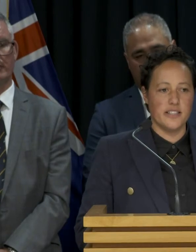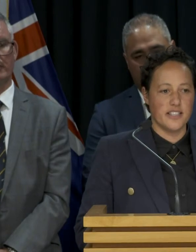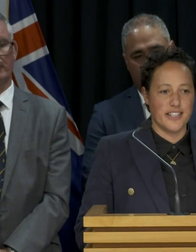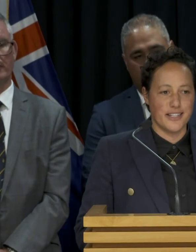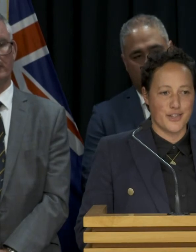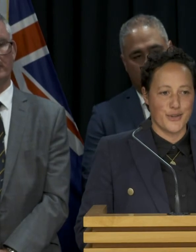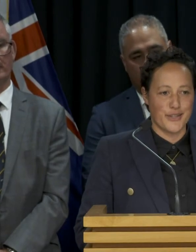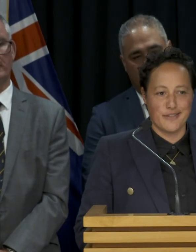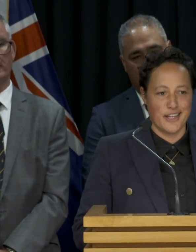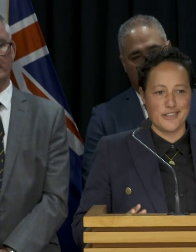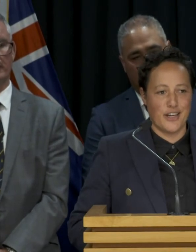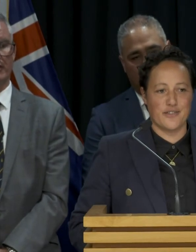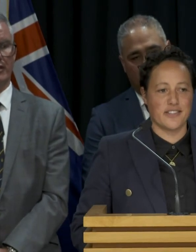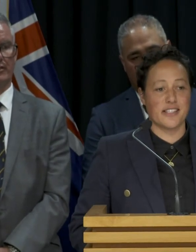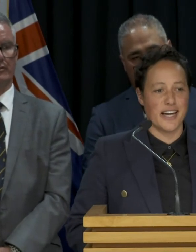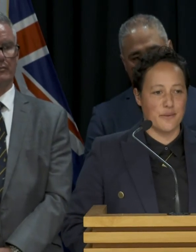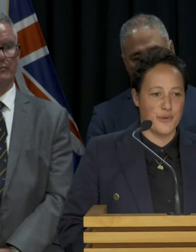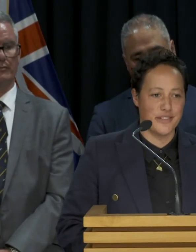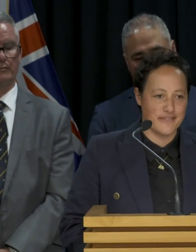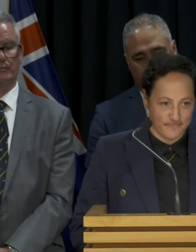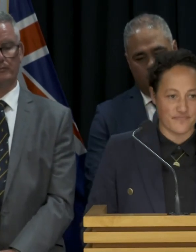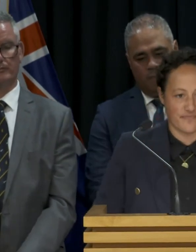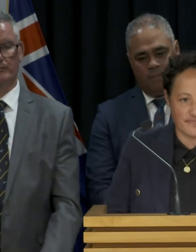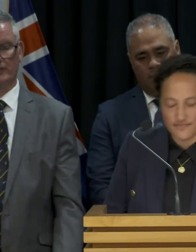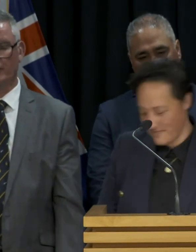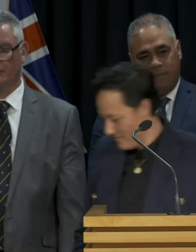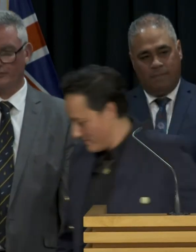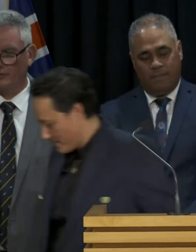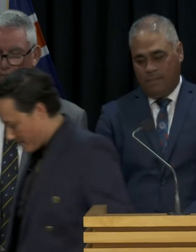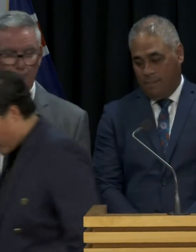to our identity, so it serves as a starting point.